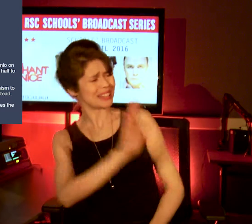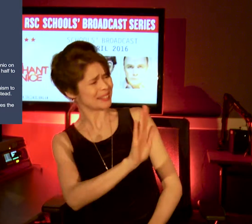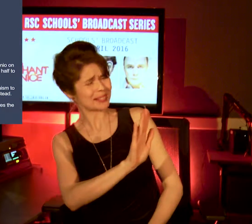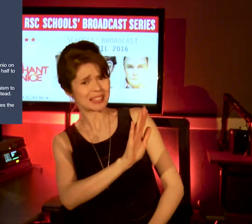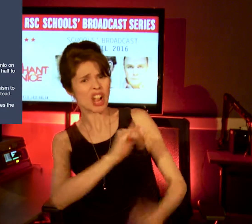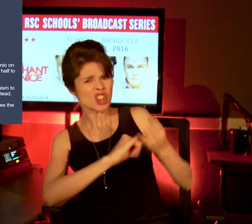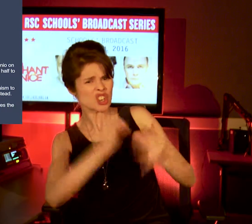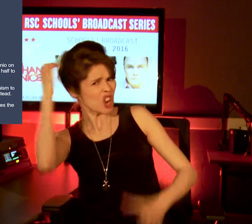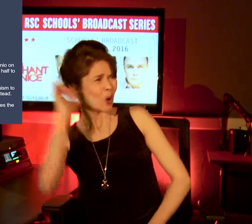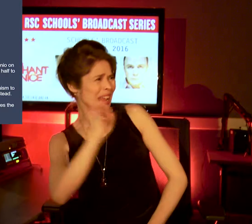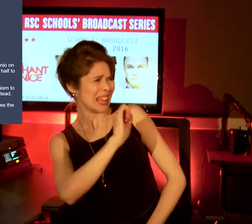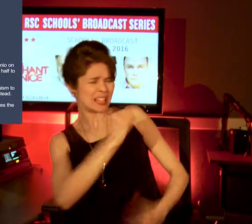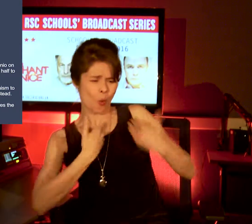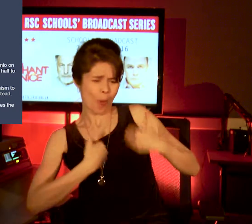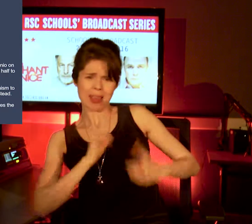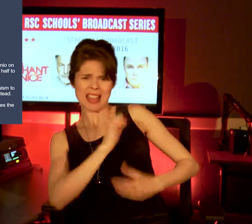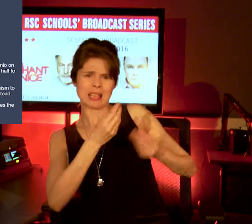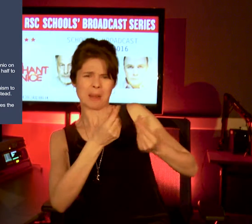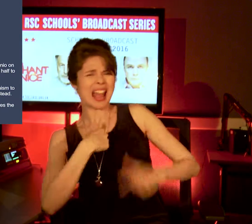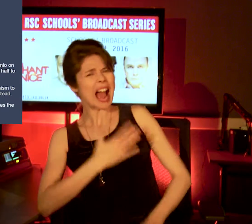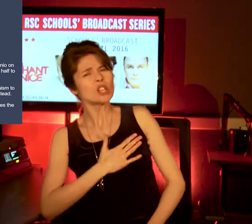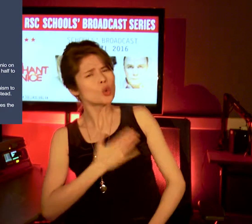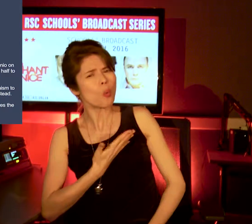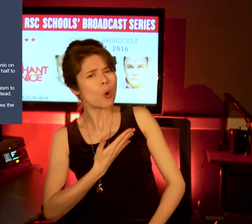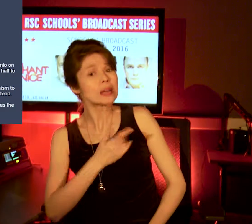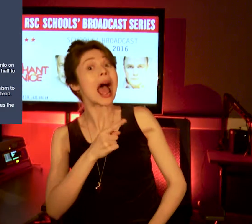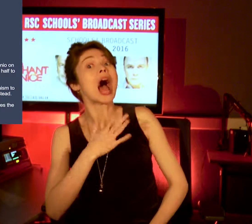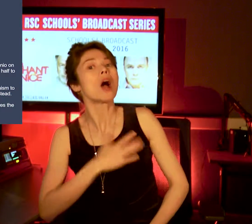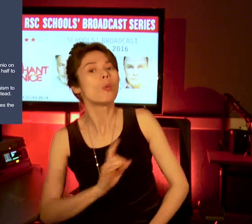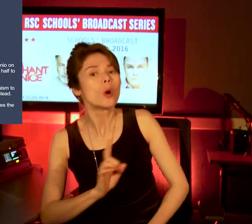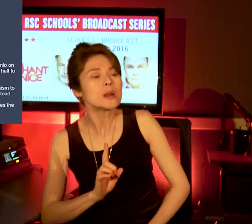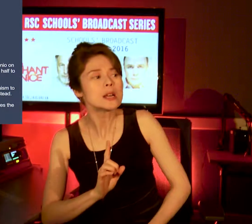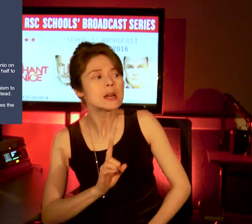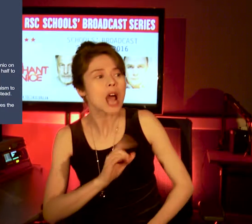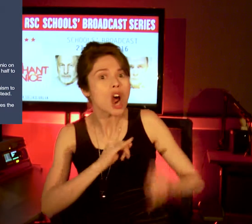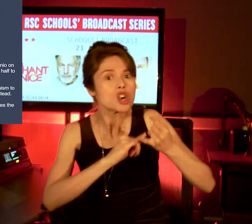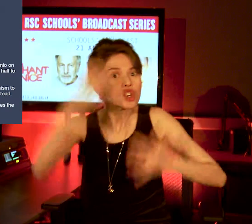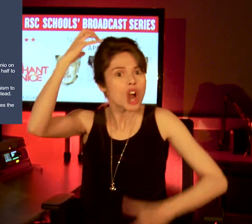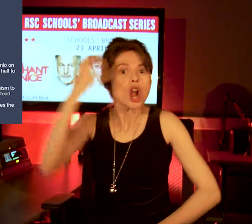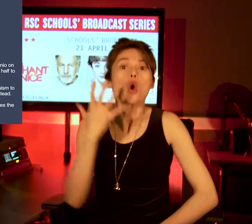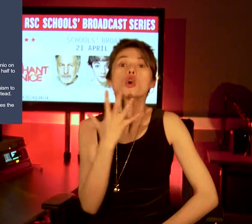Antonio says he will give up his half if